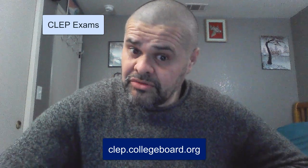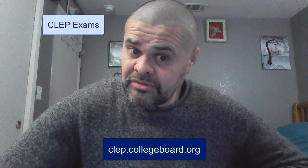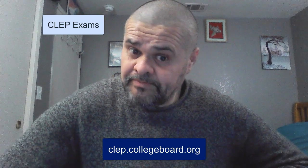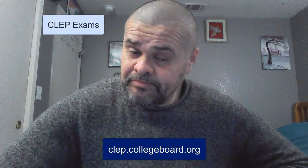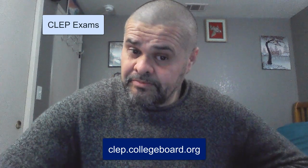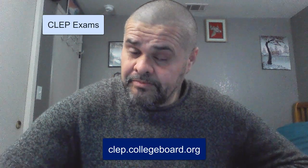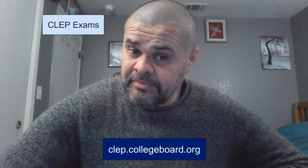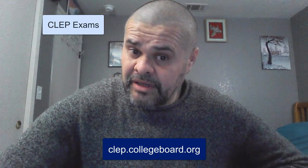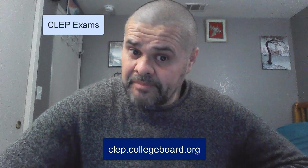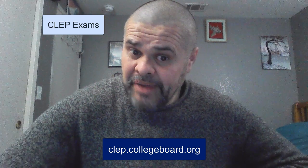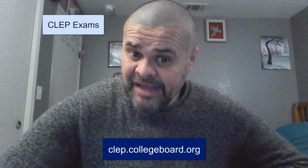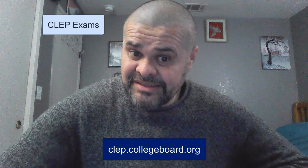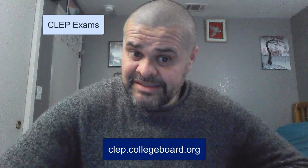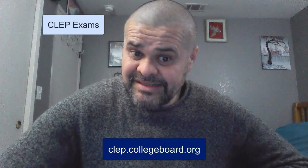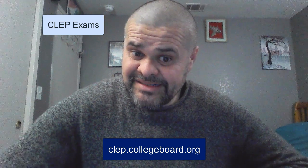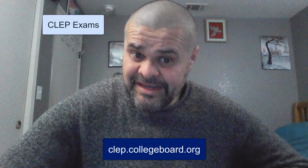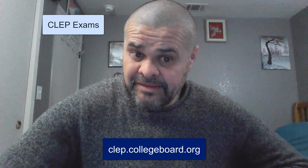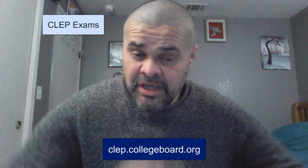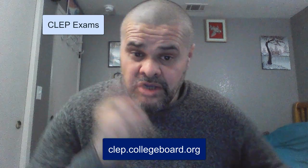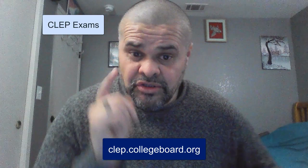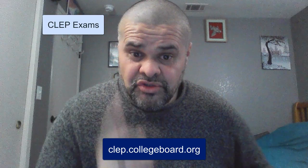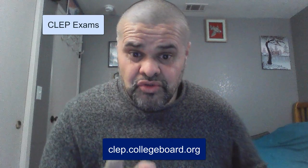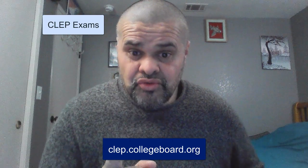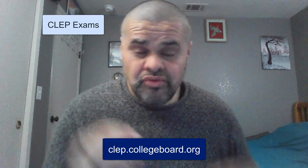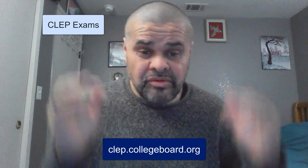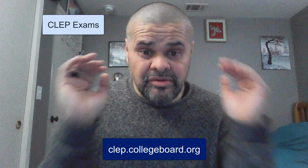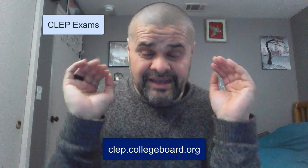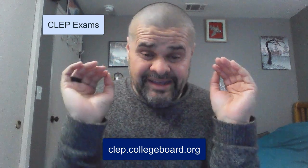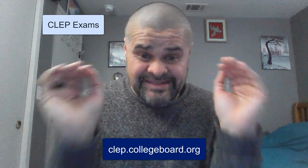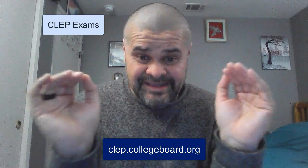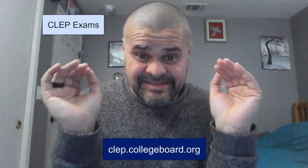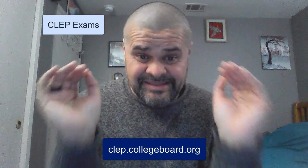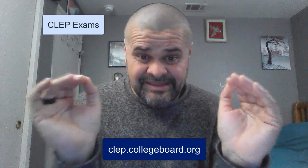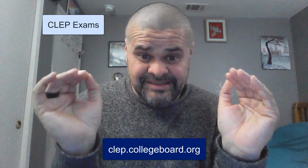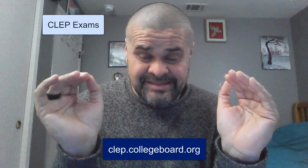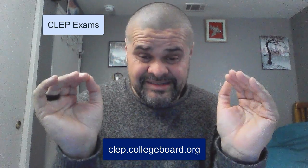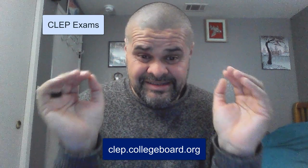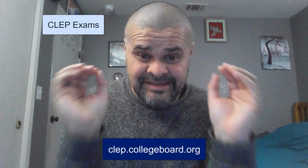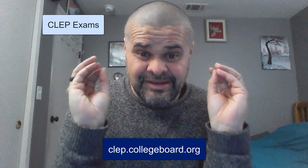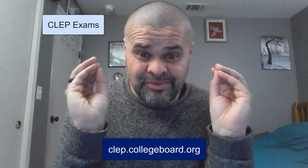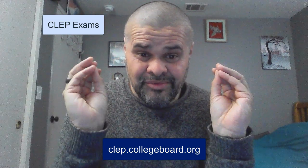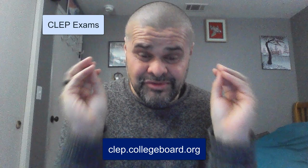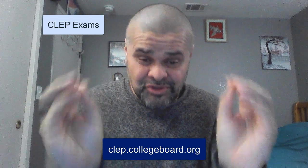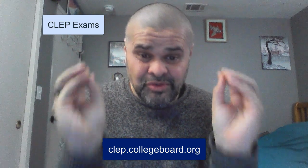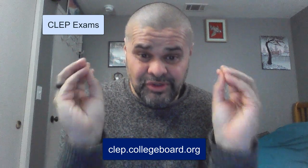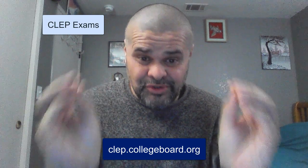to pass this exam, you in Sac State, you will